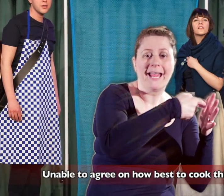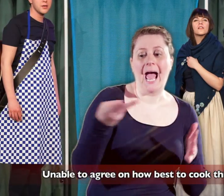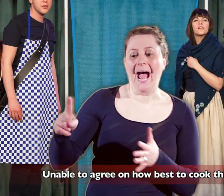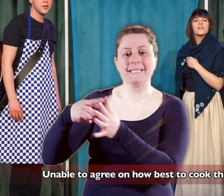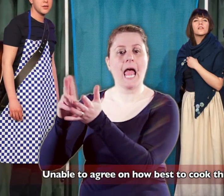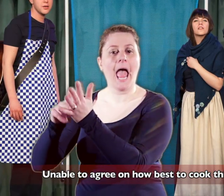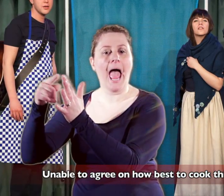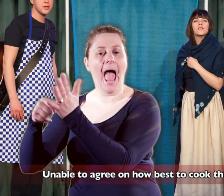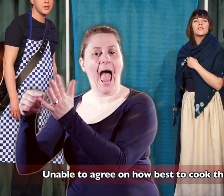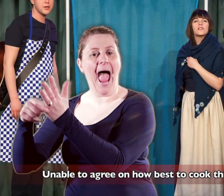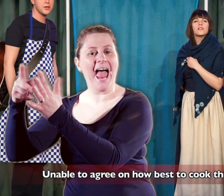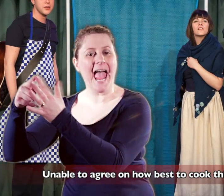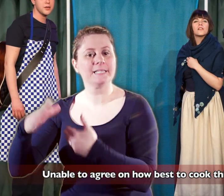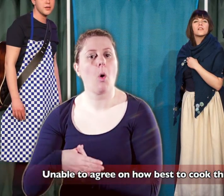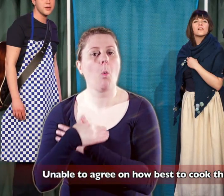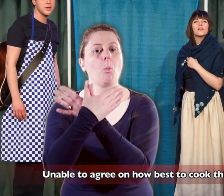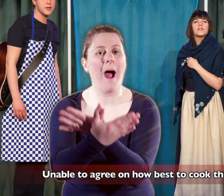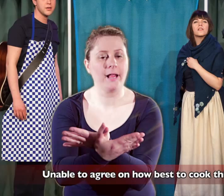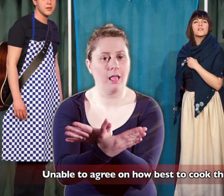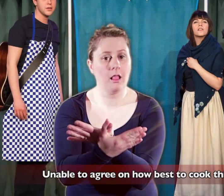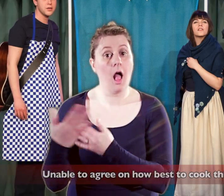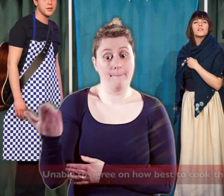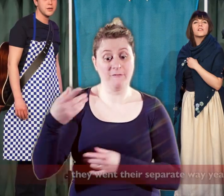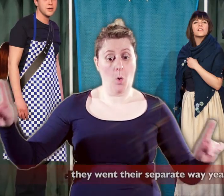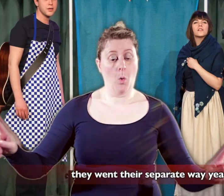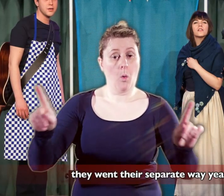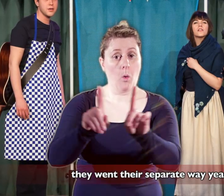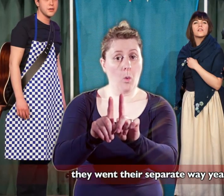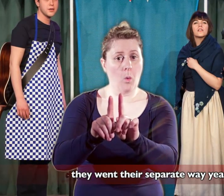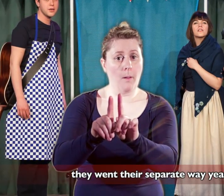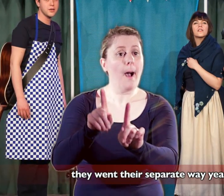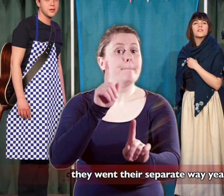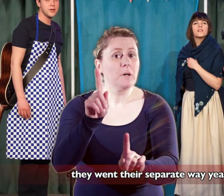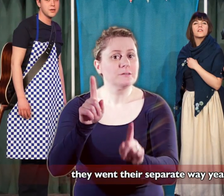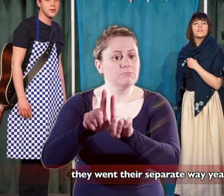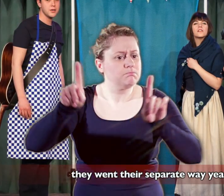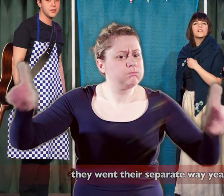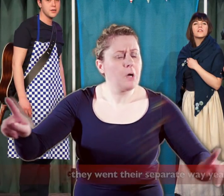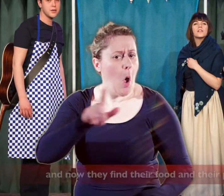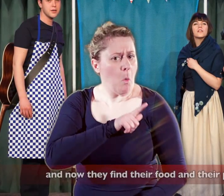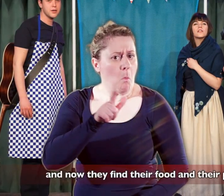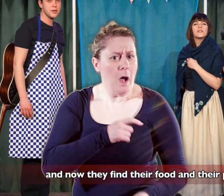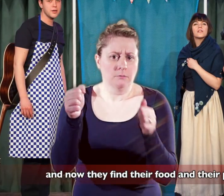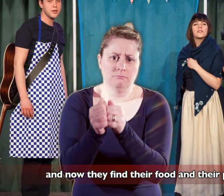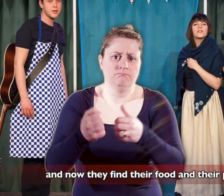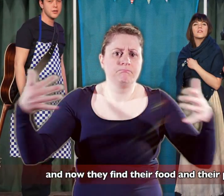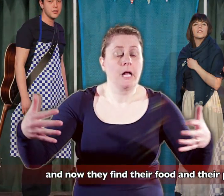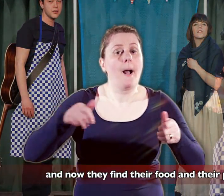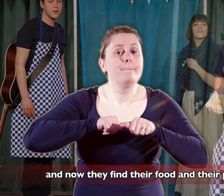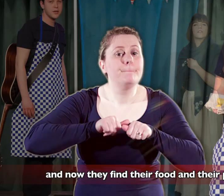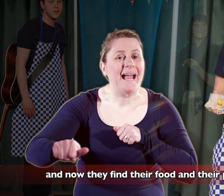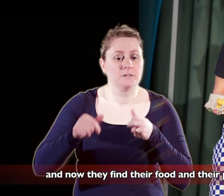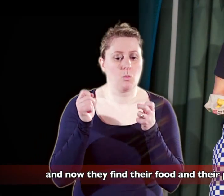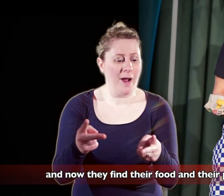Unable to agree on the best way to cook this iconic dish, they went their separate way years ago and